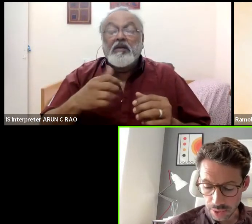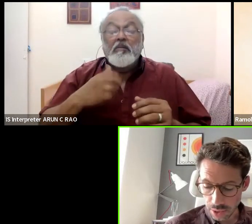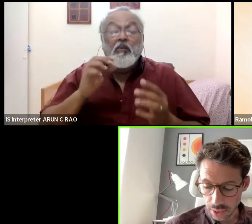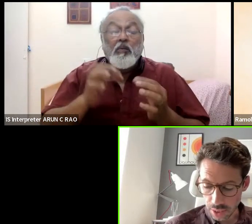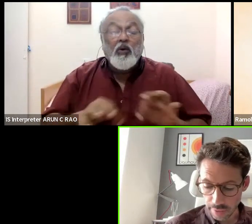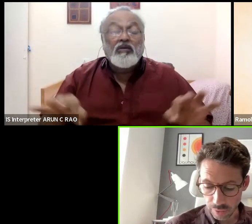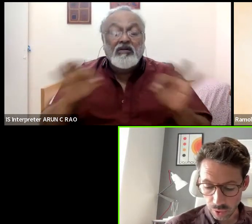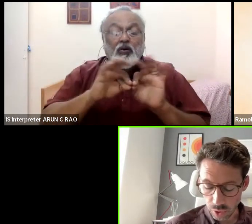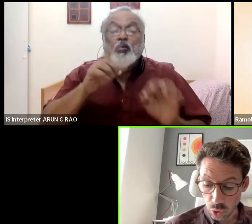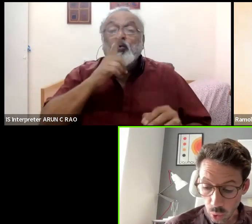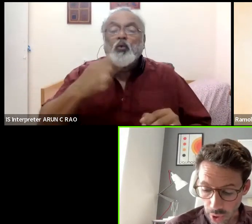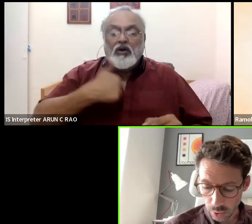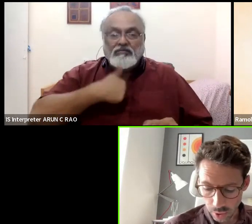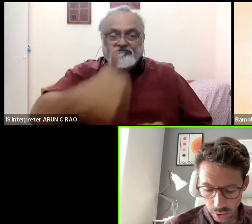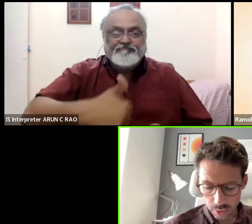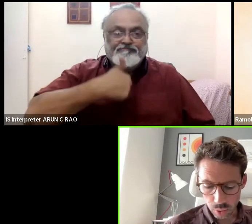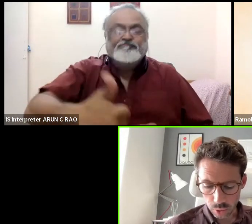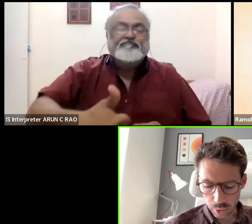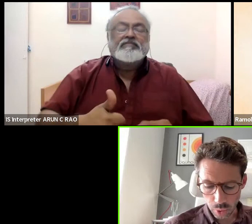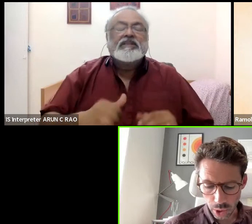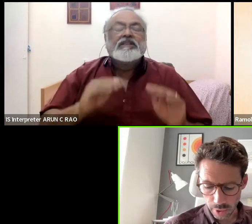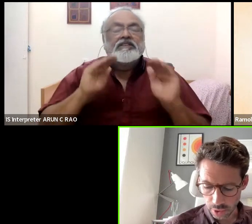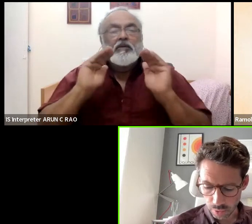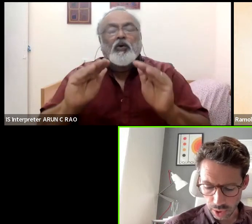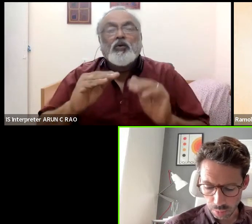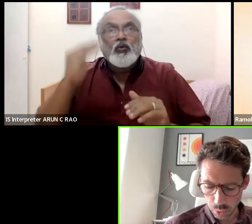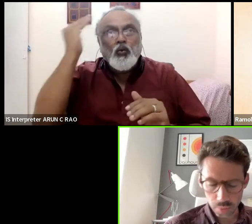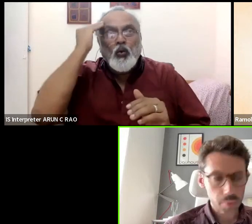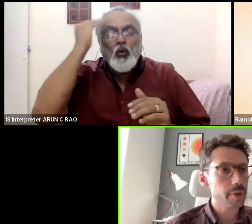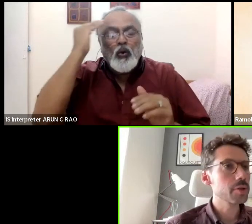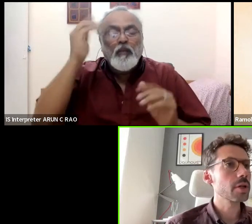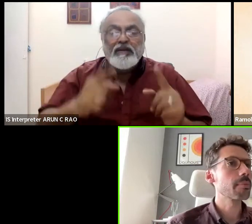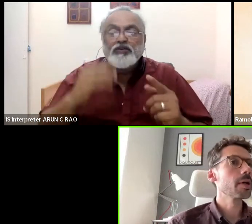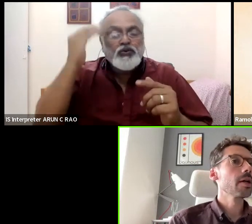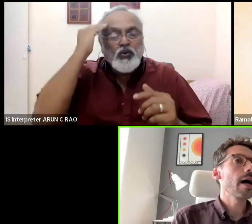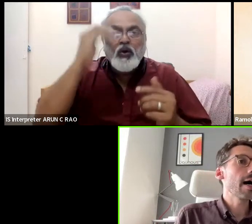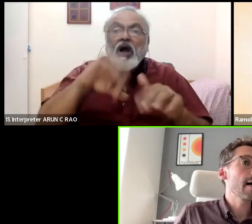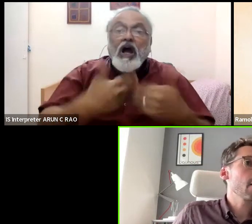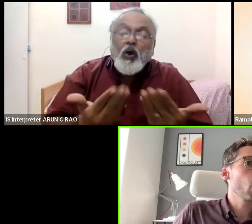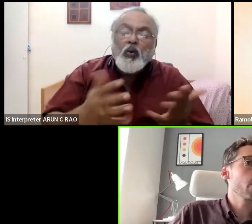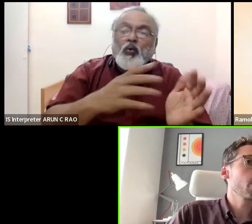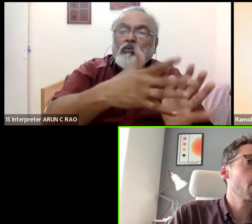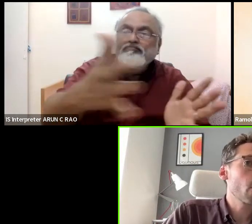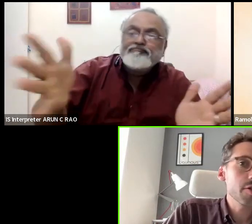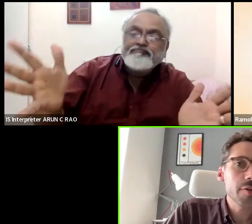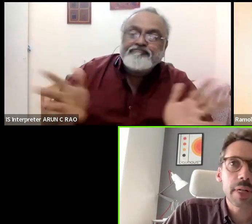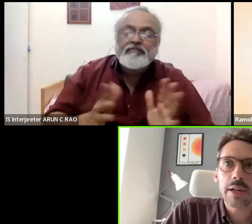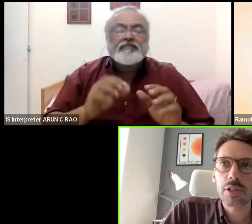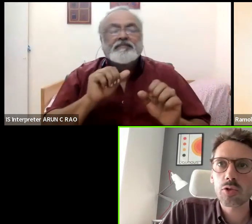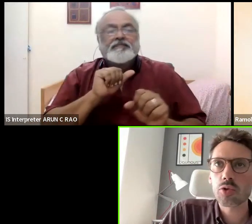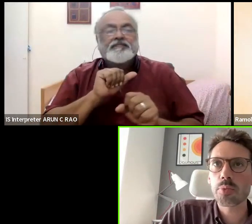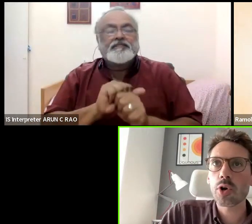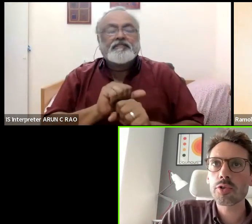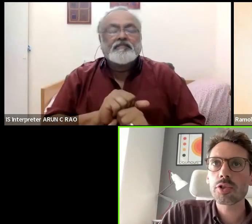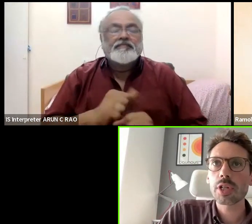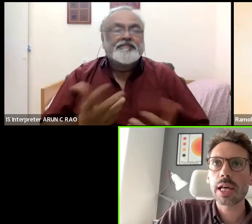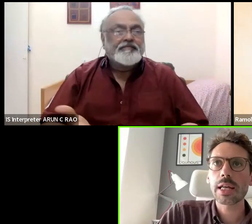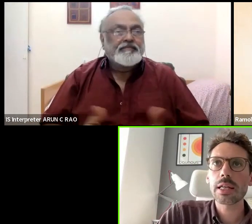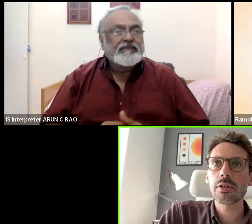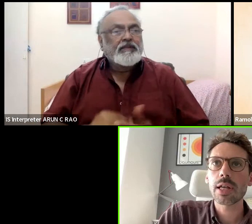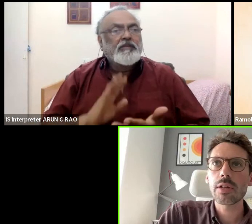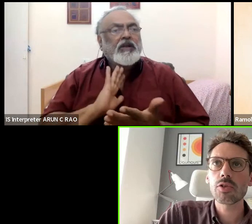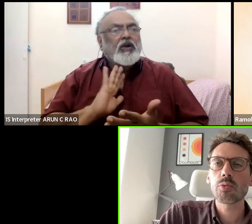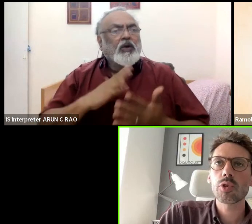in place and having know-how, local know-how. I think really important points. I will pause. I've been asked to